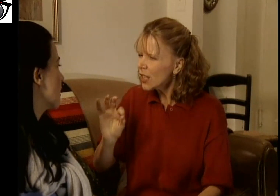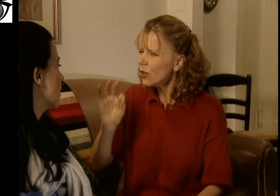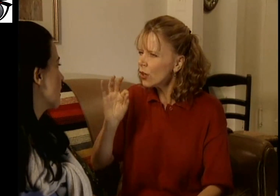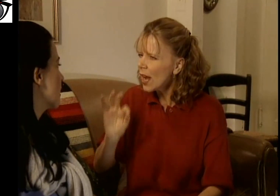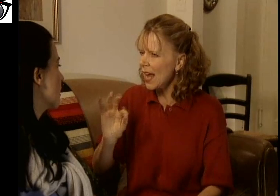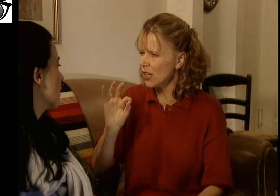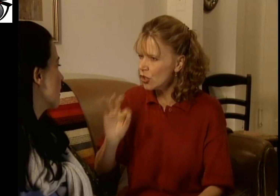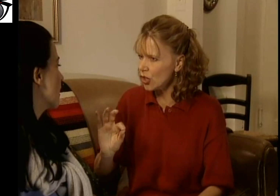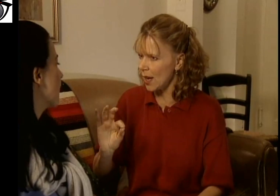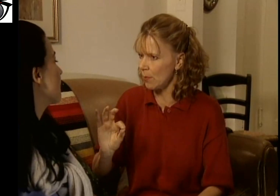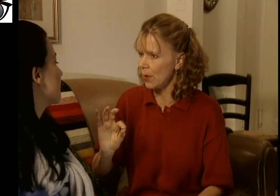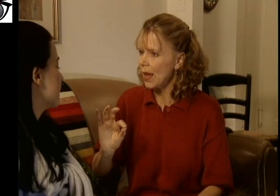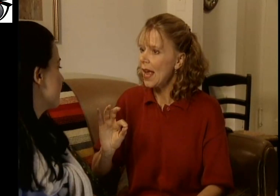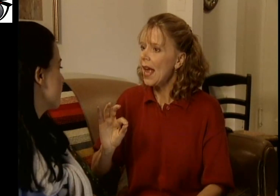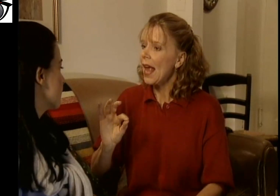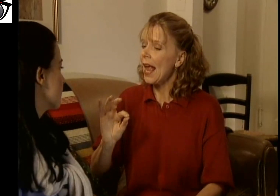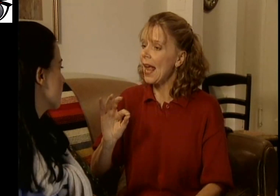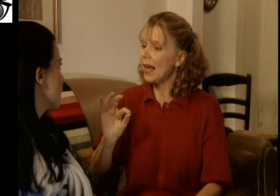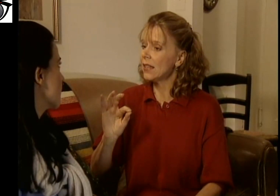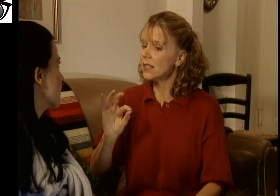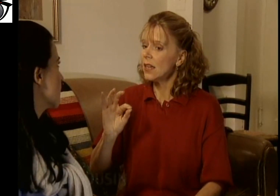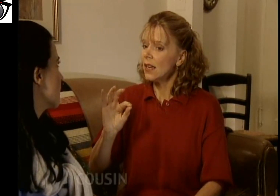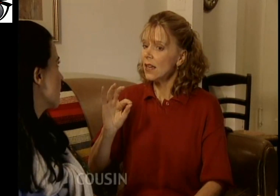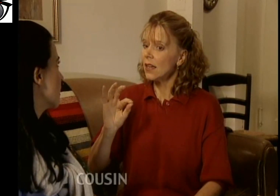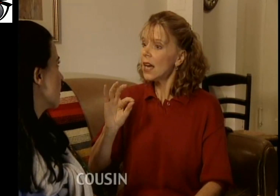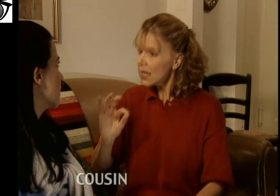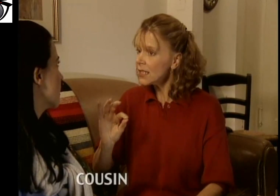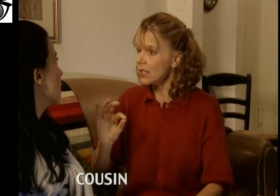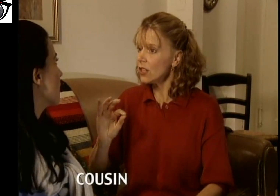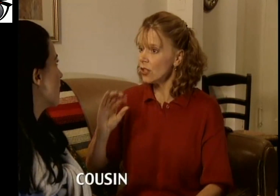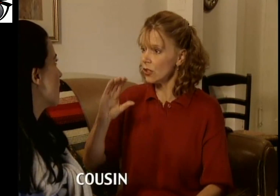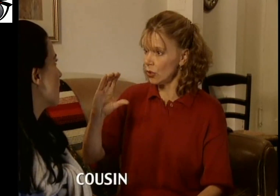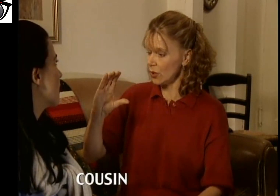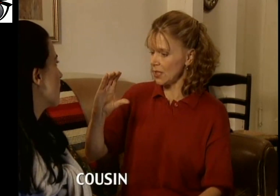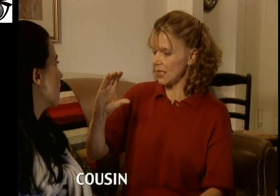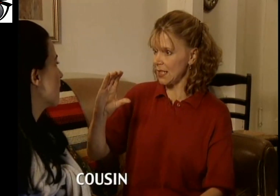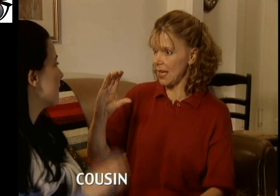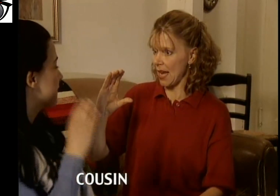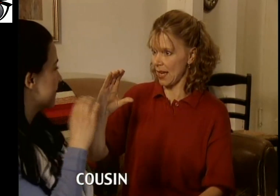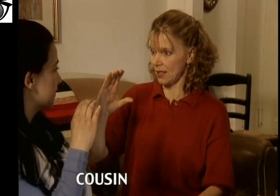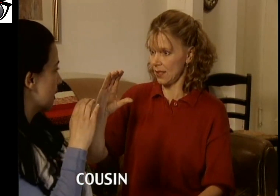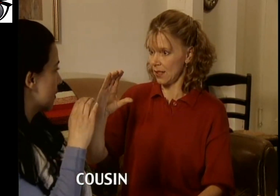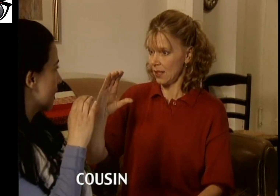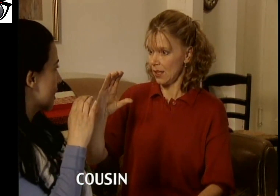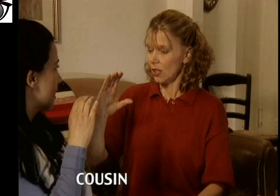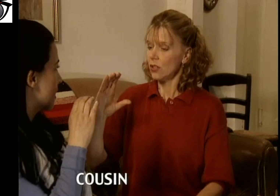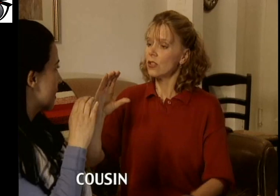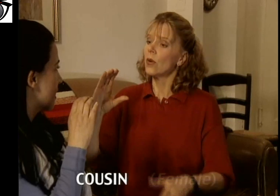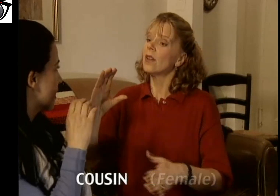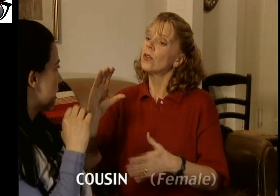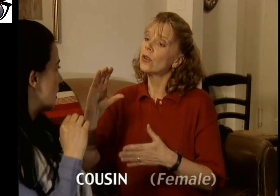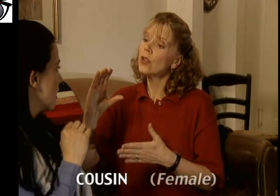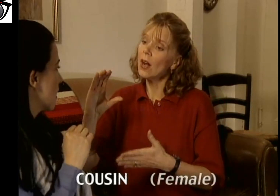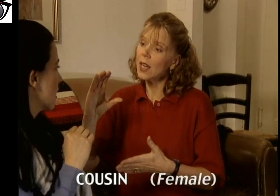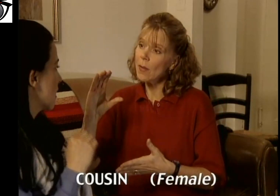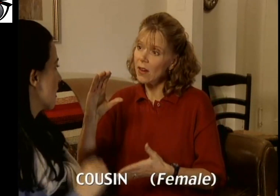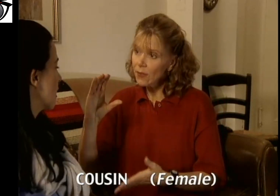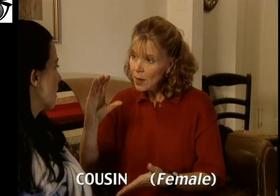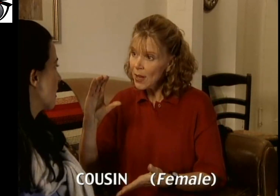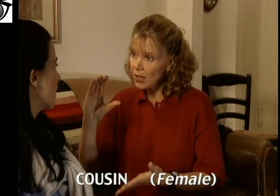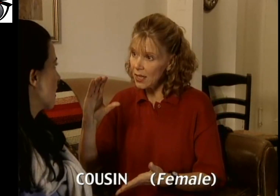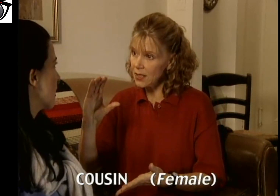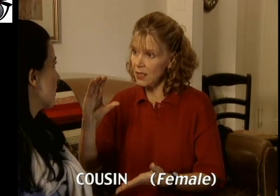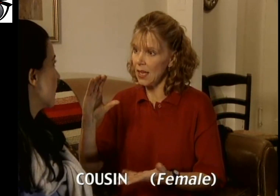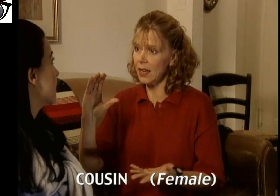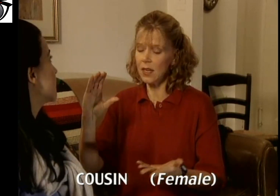a particular hand shape. And cousin uses the C hand. Okay. So if you're talking about